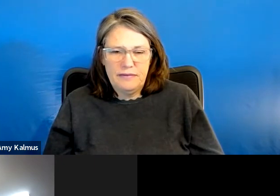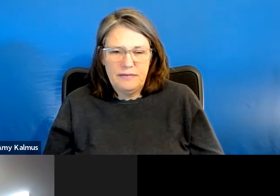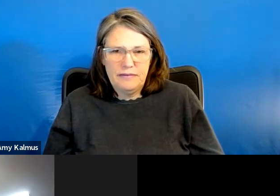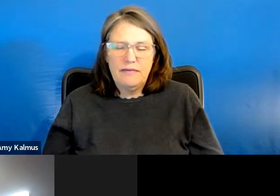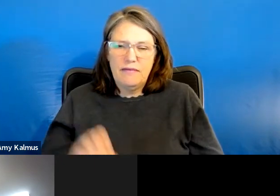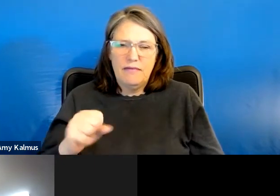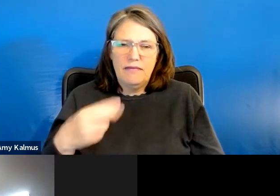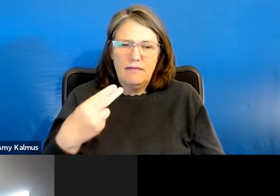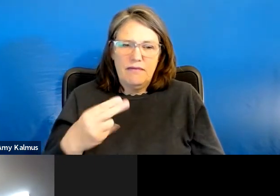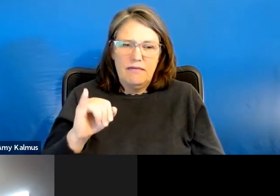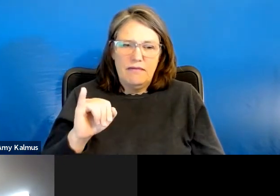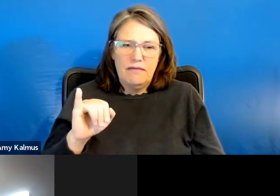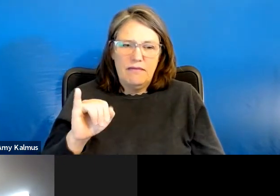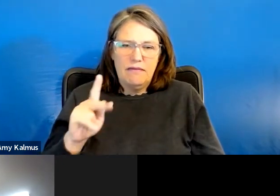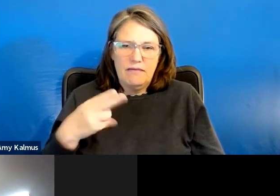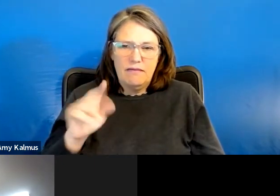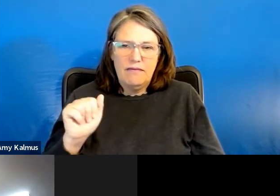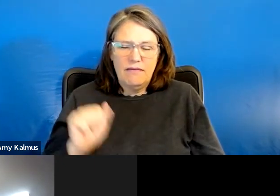Shika.